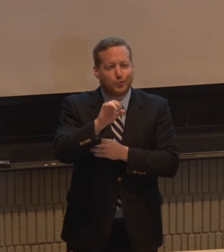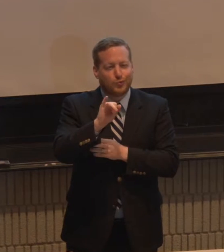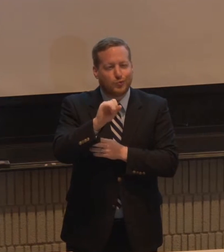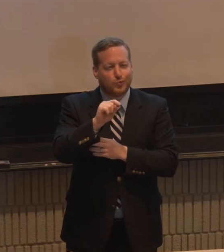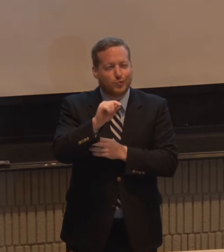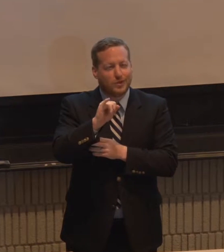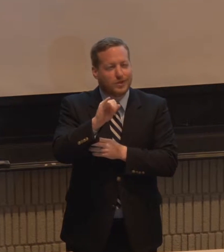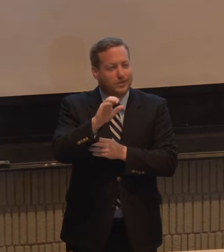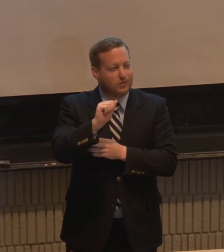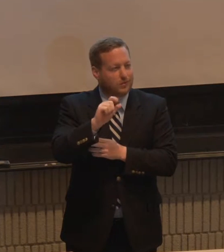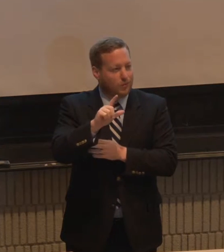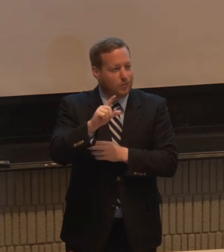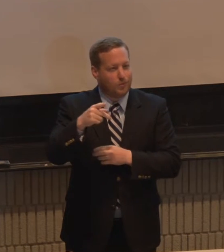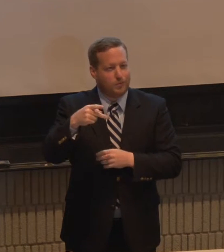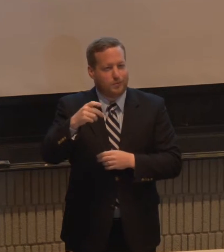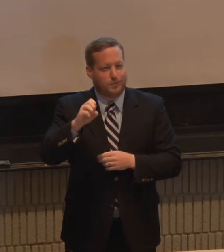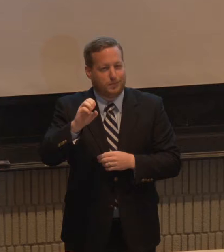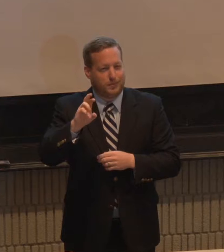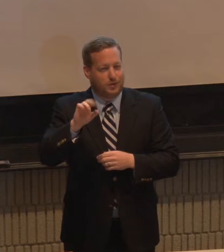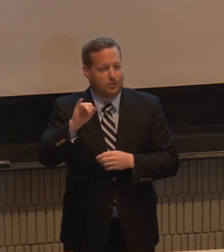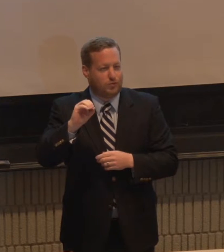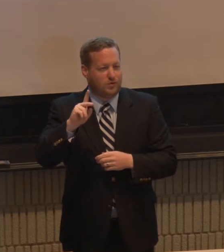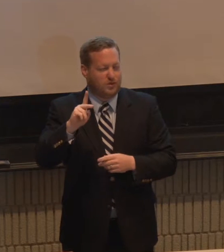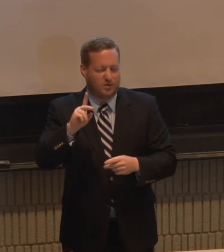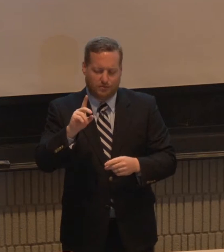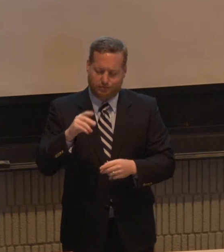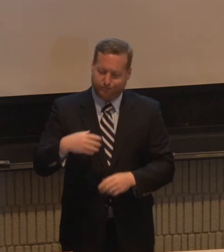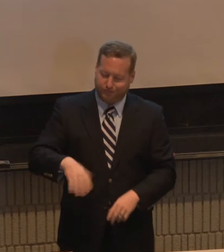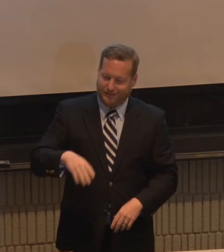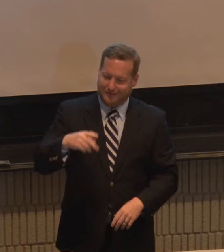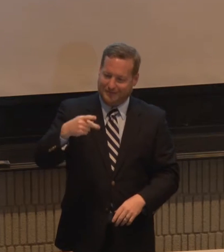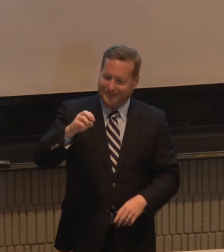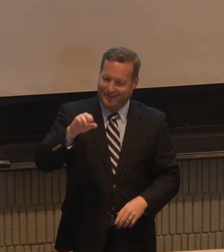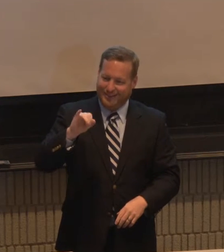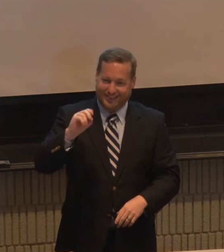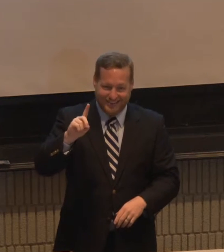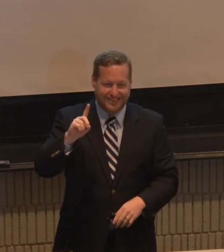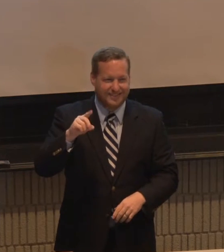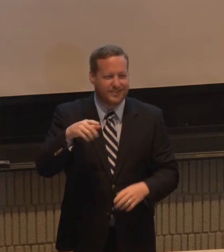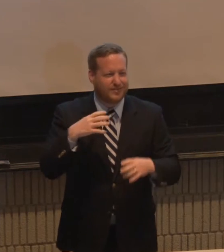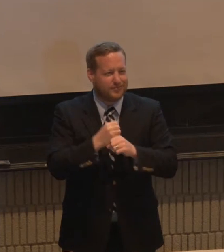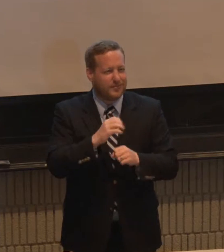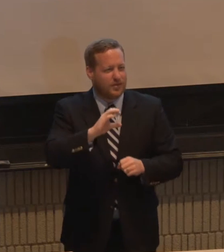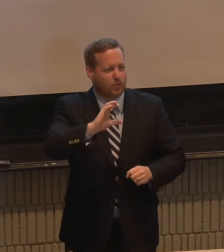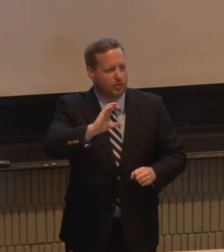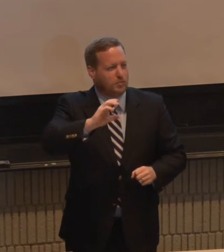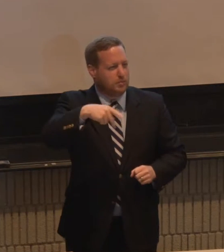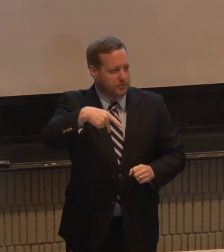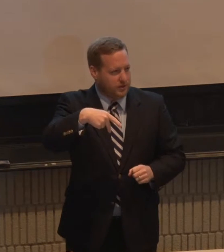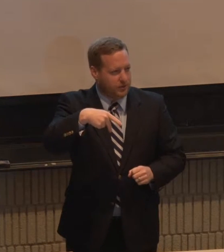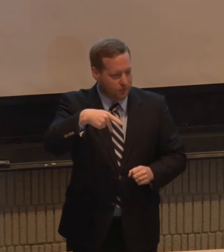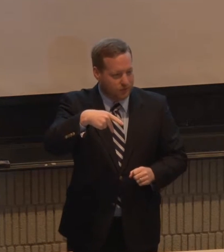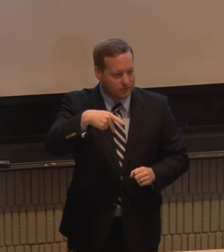that child wait for too long, you could actually miss what's known as the linguistic critical